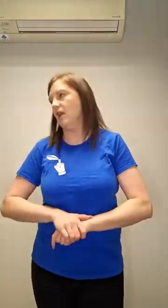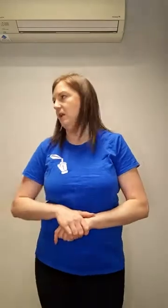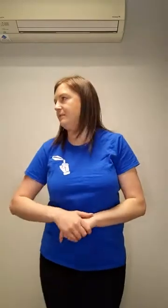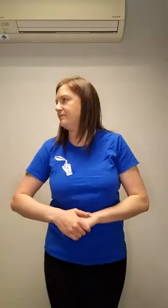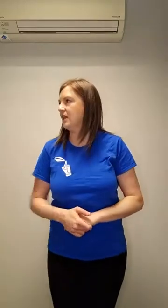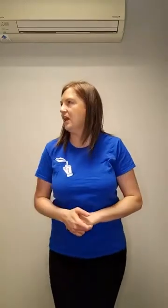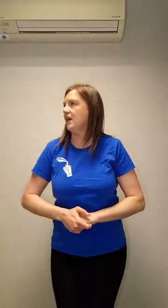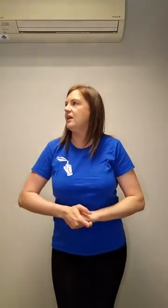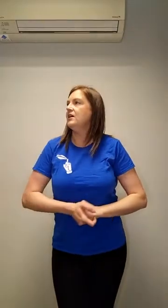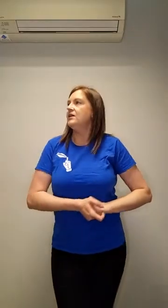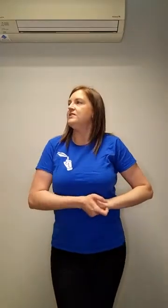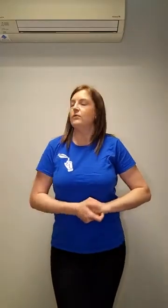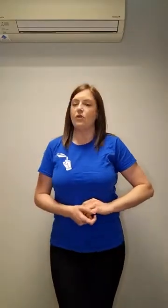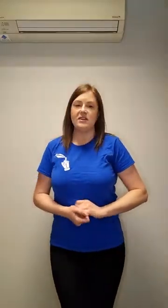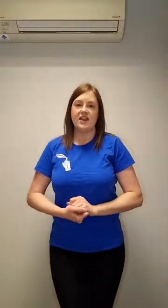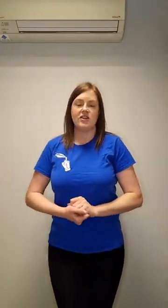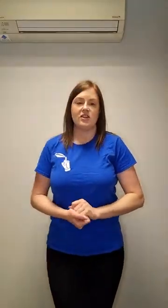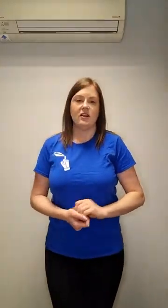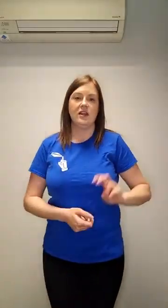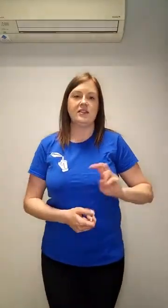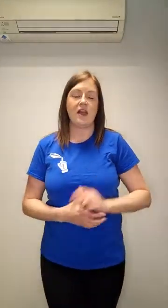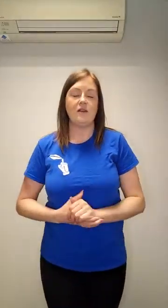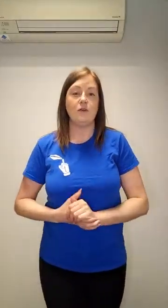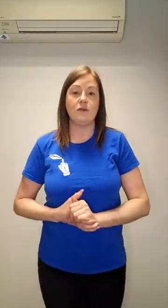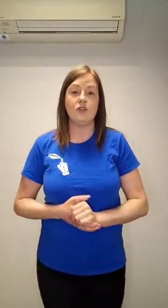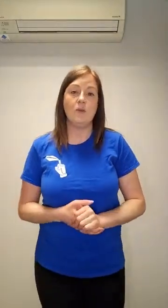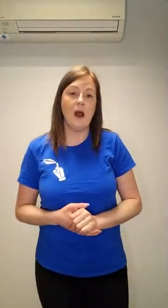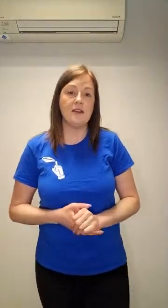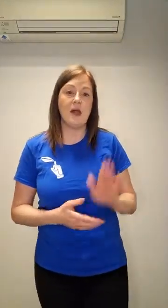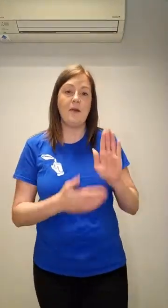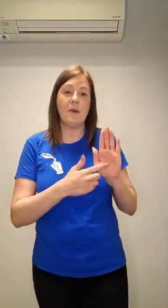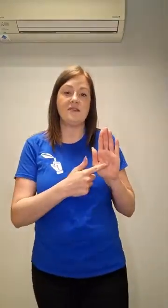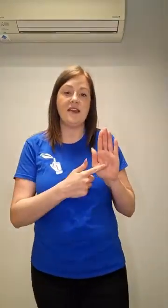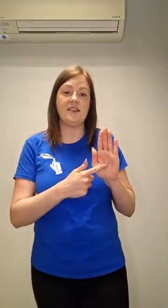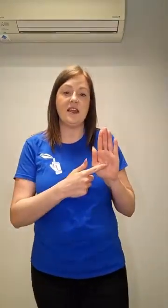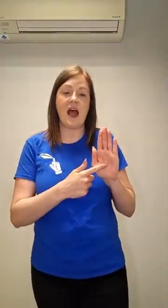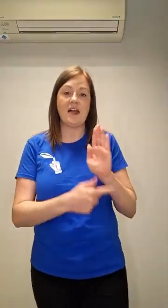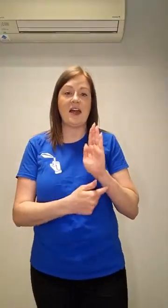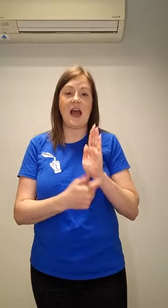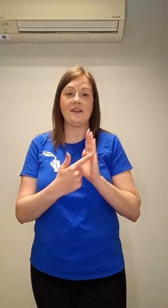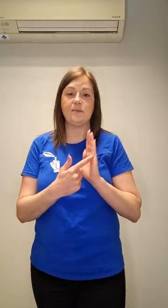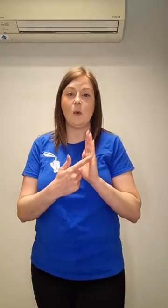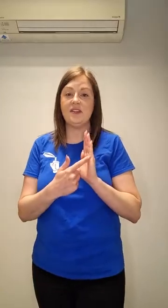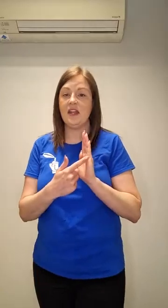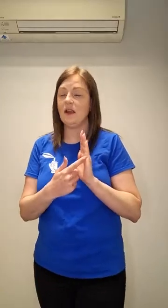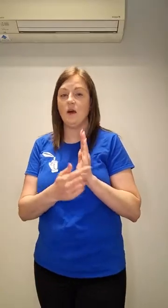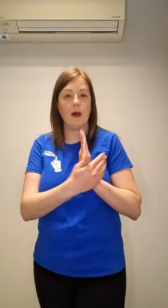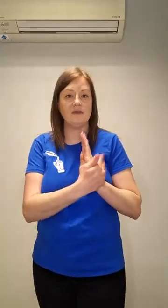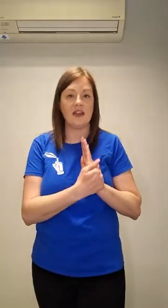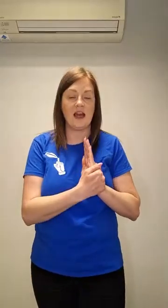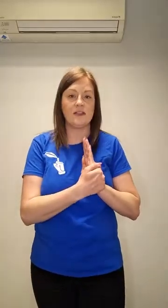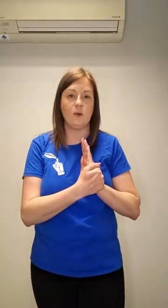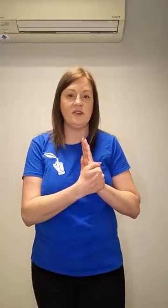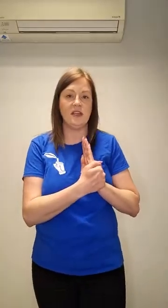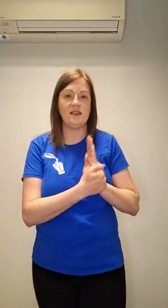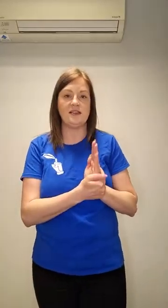learn. So orientation is formed of 2 parts, palms facing and hands pointing. I'll come to the hands pointing in a